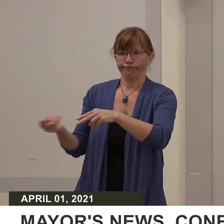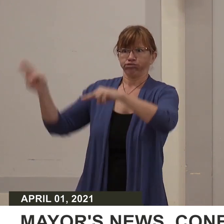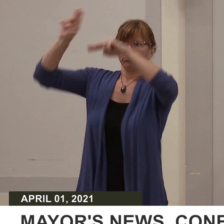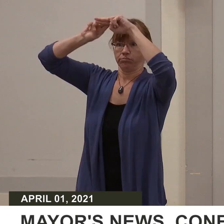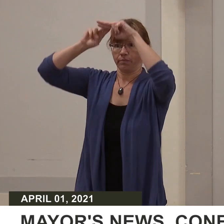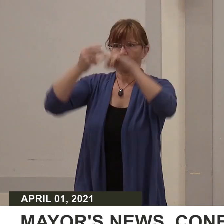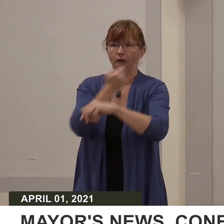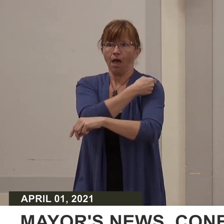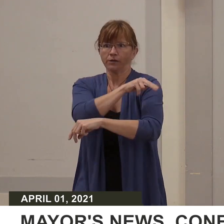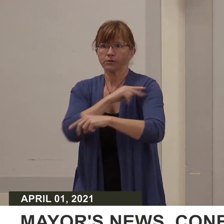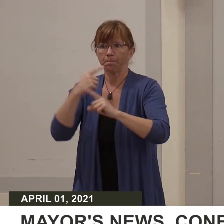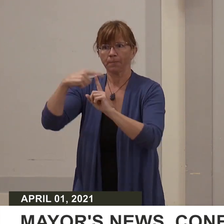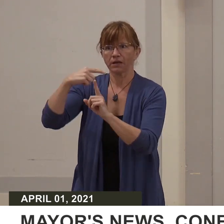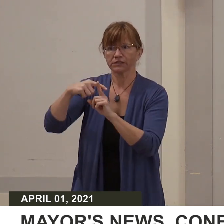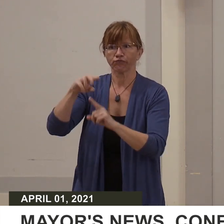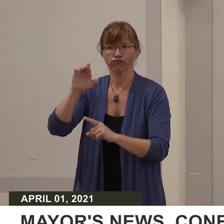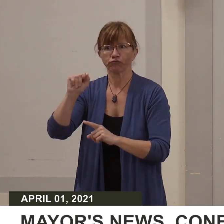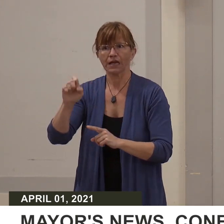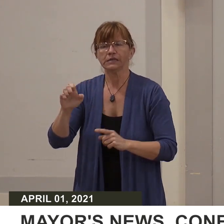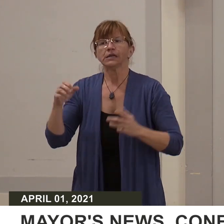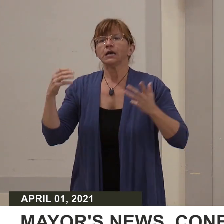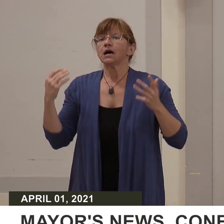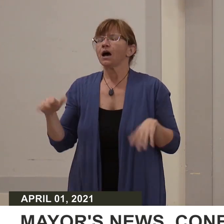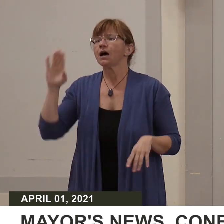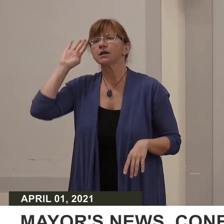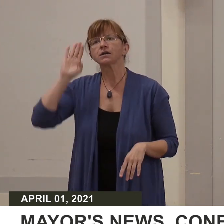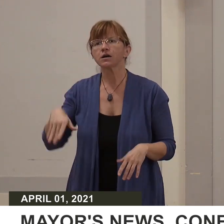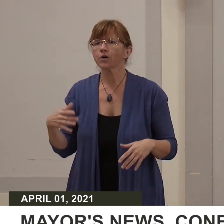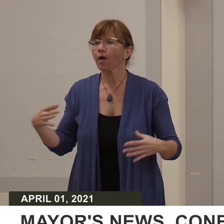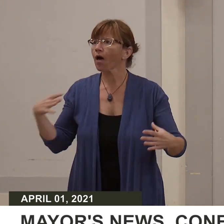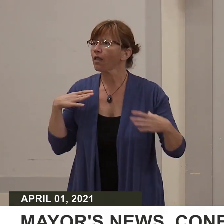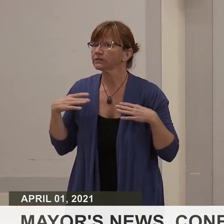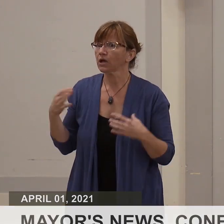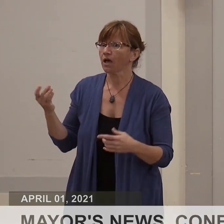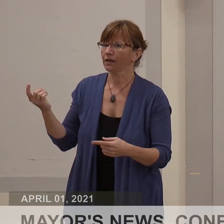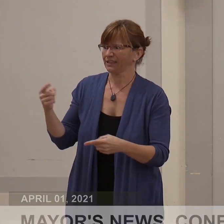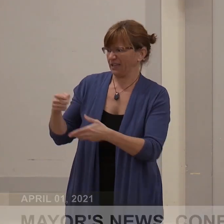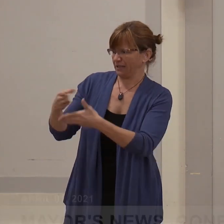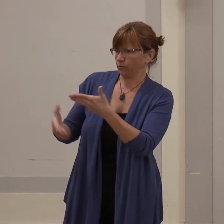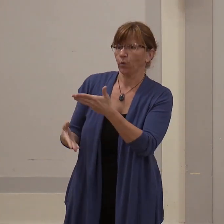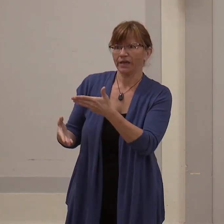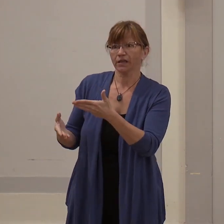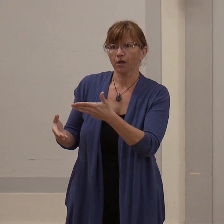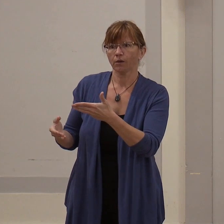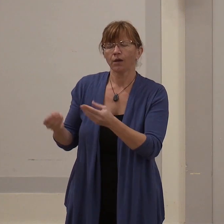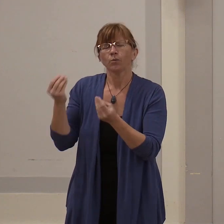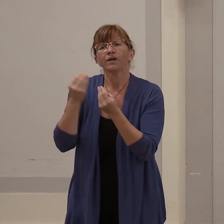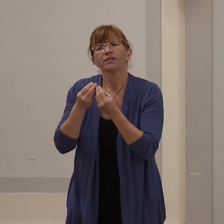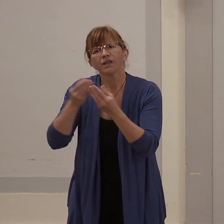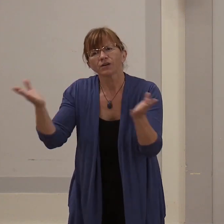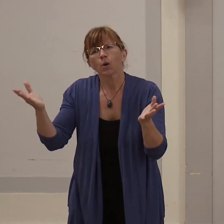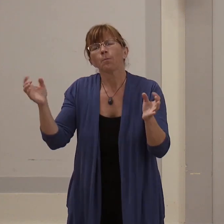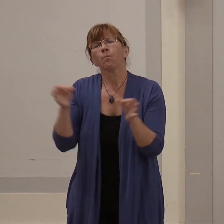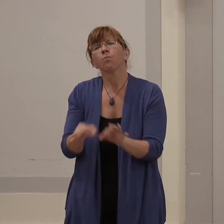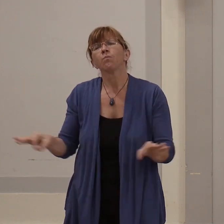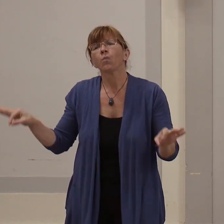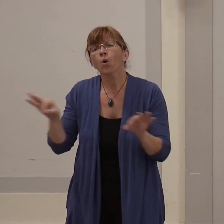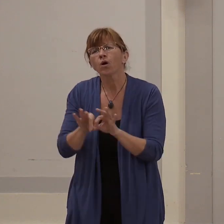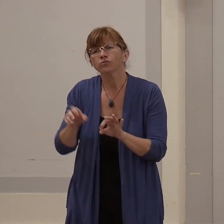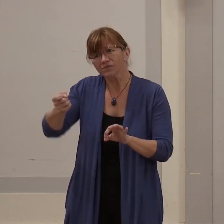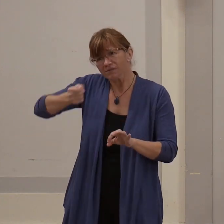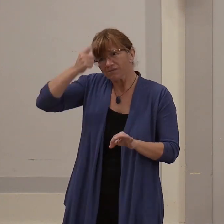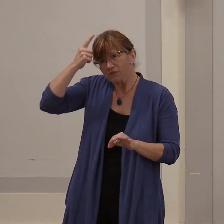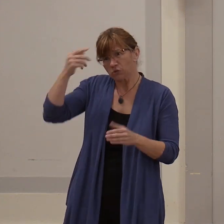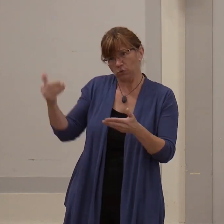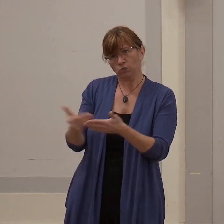I want to deliver, in light of the holiday weekend, I want to ensure that Baltimore residents understand how this new surge is different. Today,